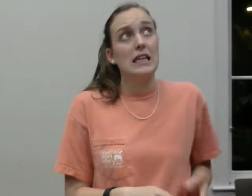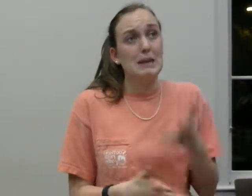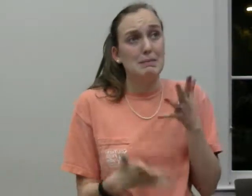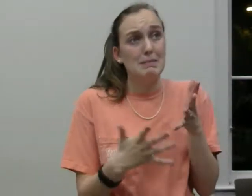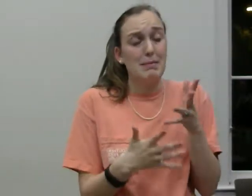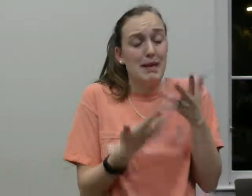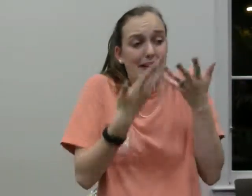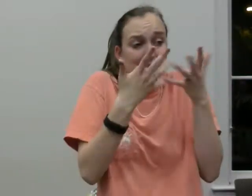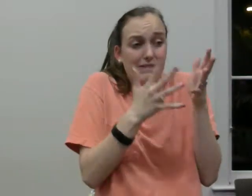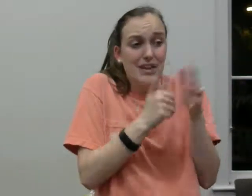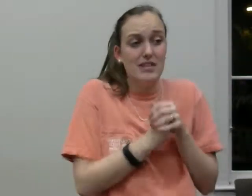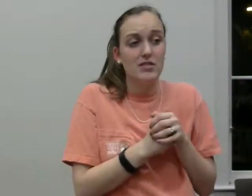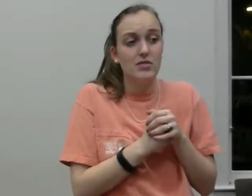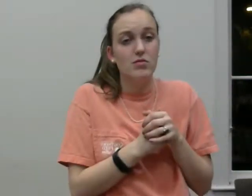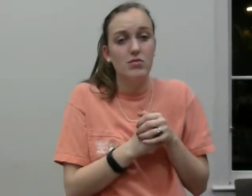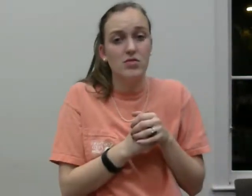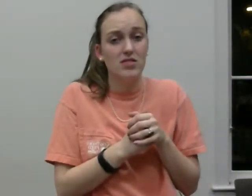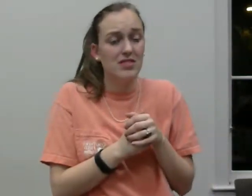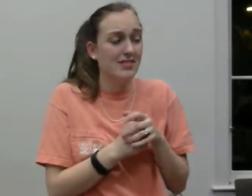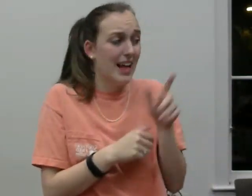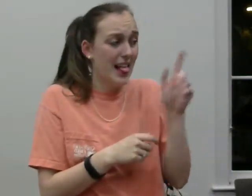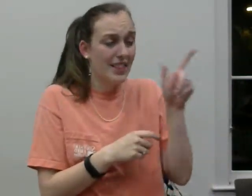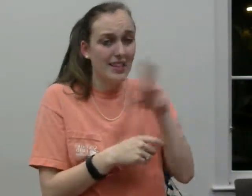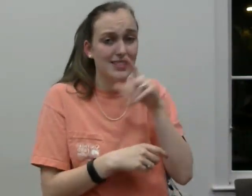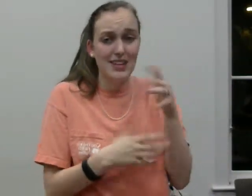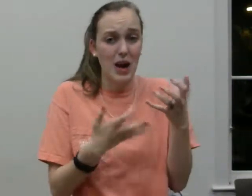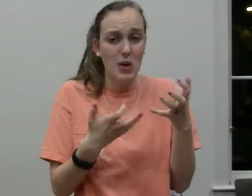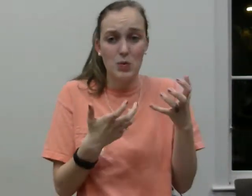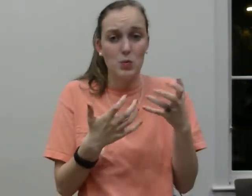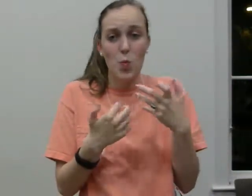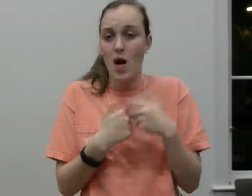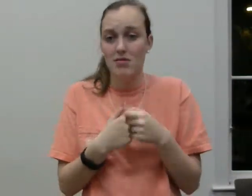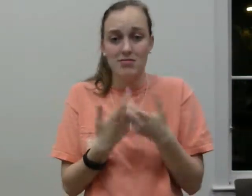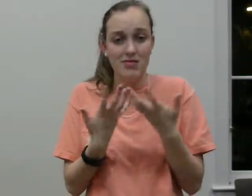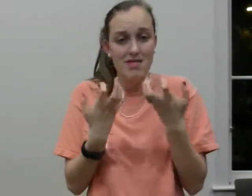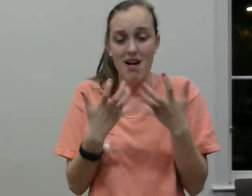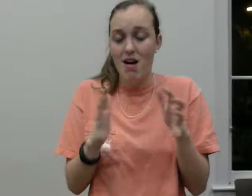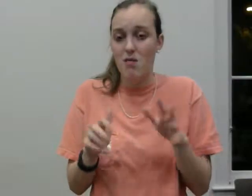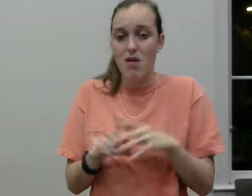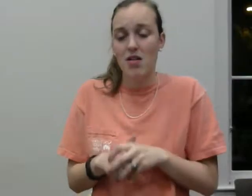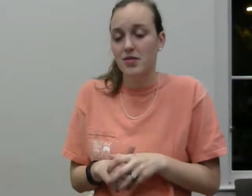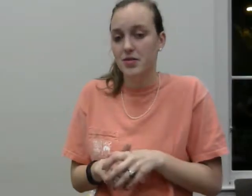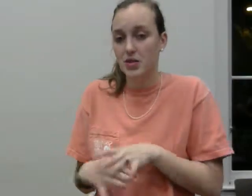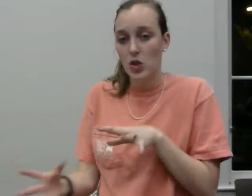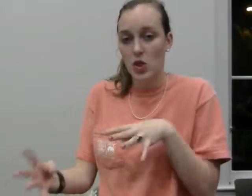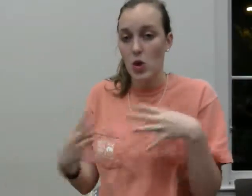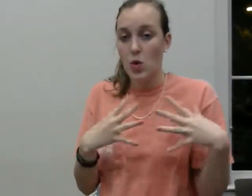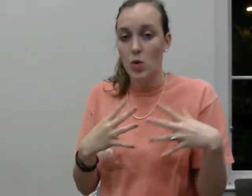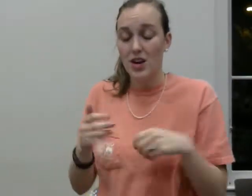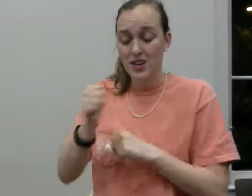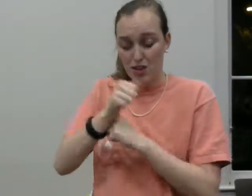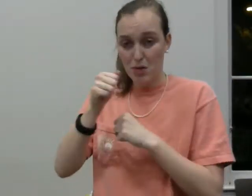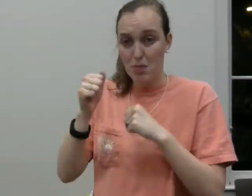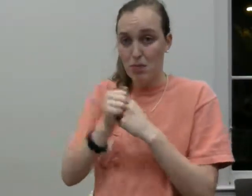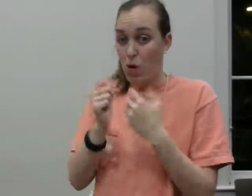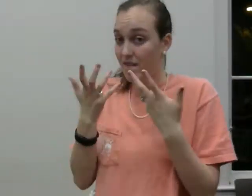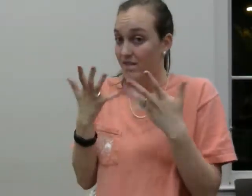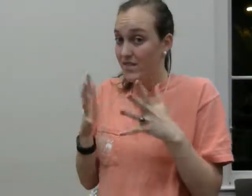And so people in Britain by the end of the war, they were no longer supporting the war. The support was dropping. You see that frequently in our American